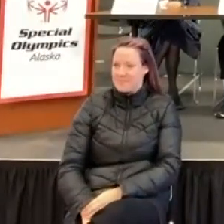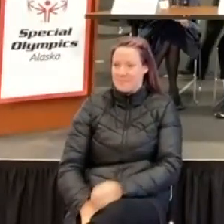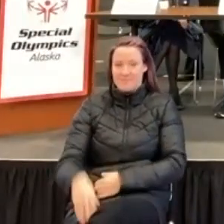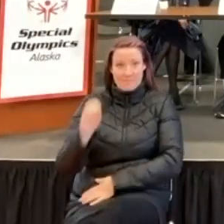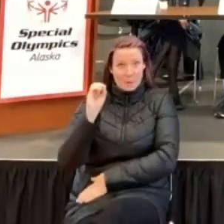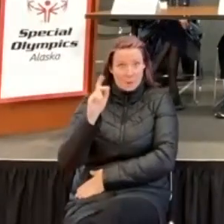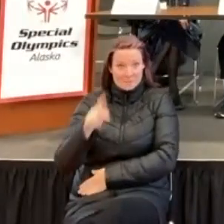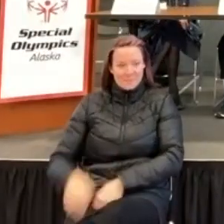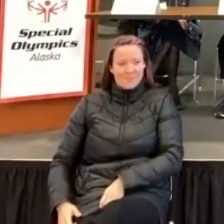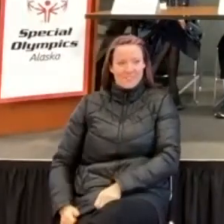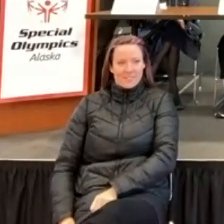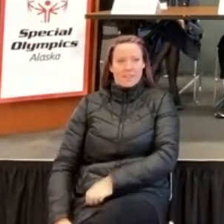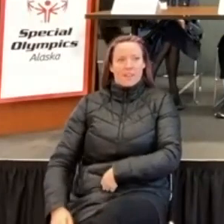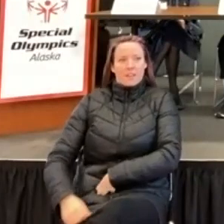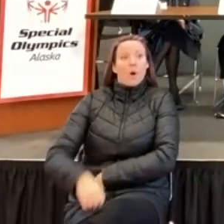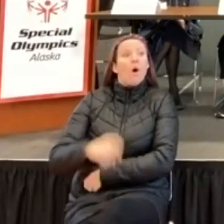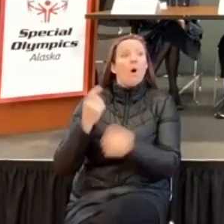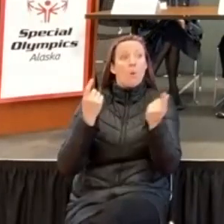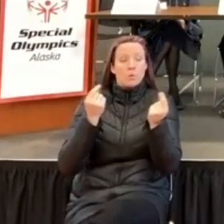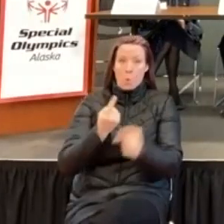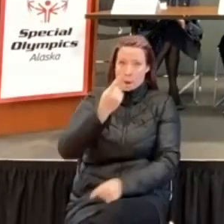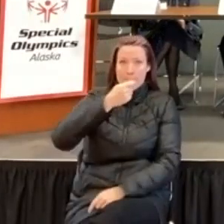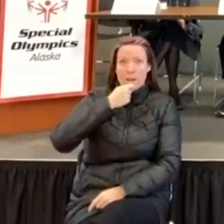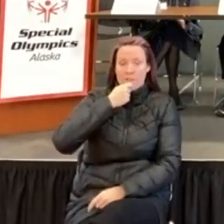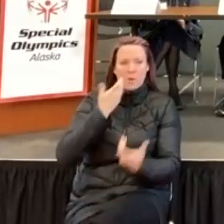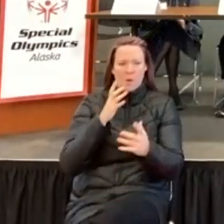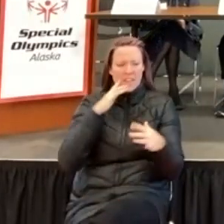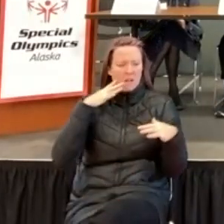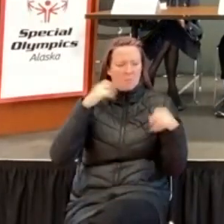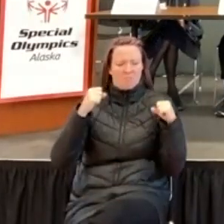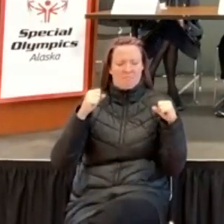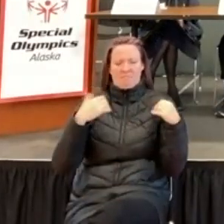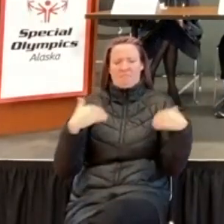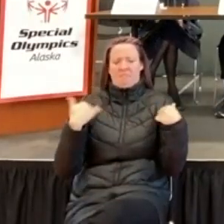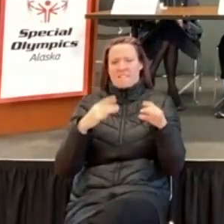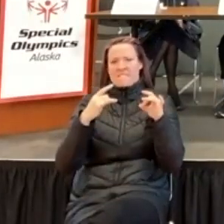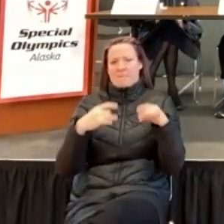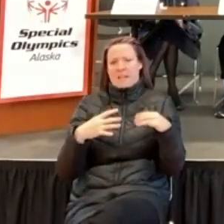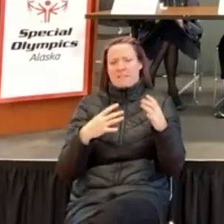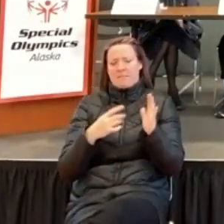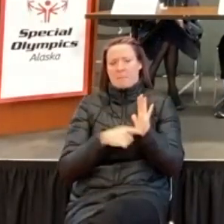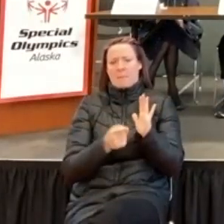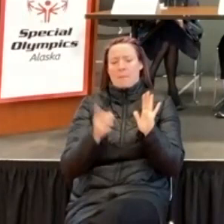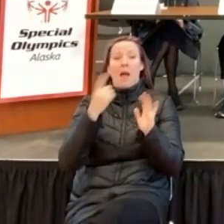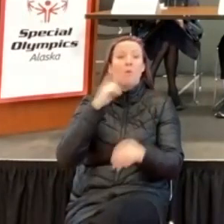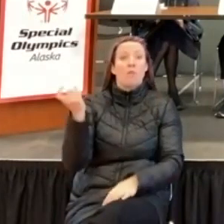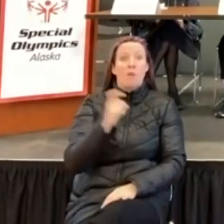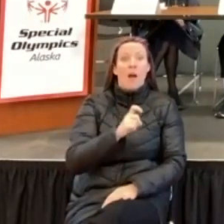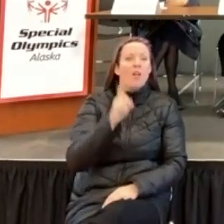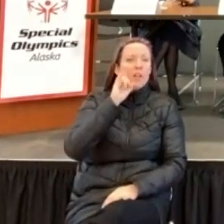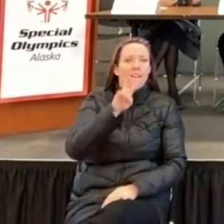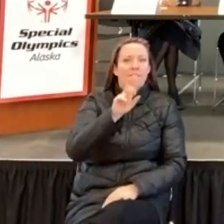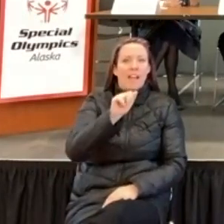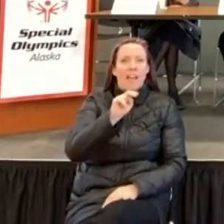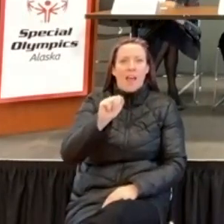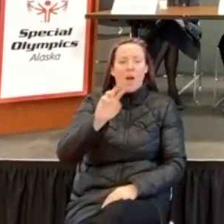Okay, so what we're gonna do is just have one mic so we don't get that horrible feedback. So I'm gonna run around like Vanna White here and